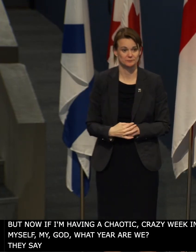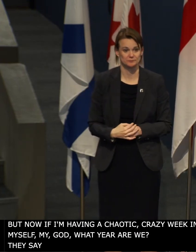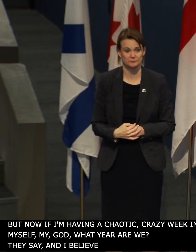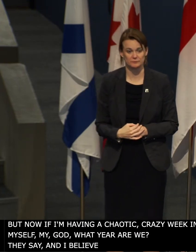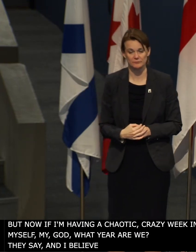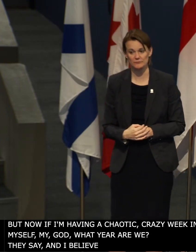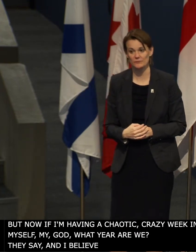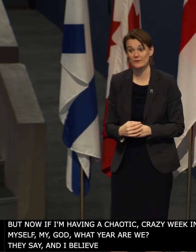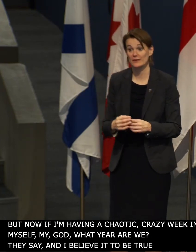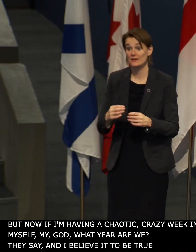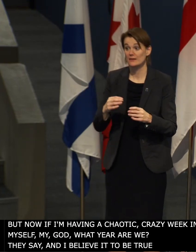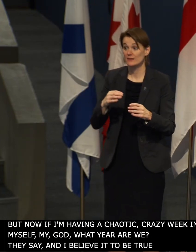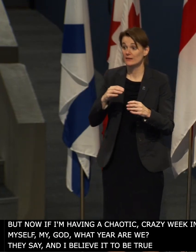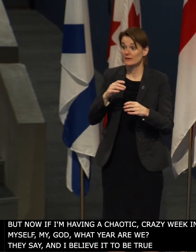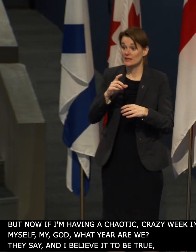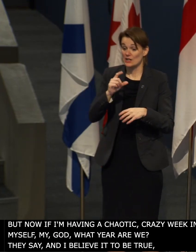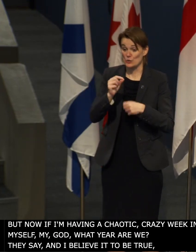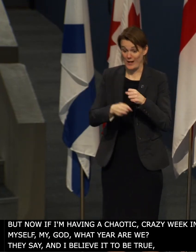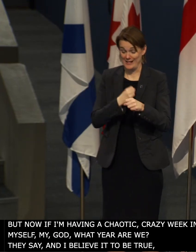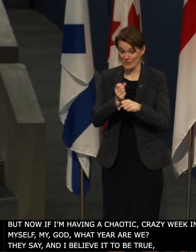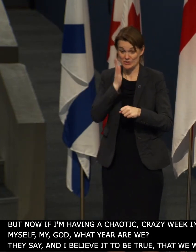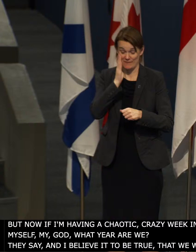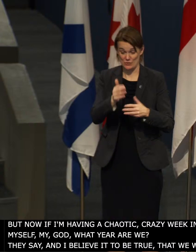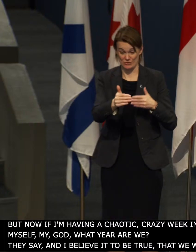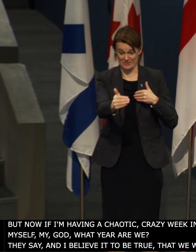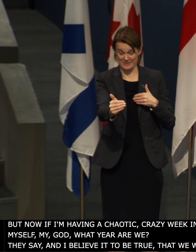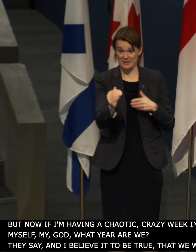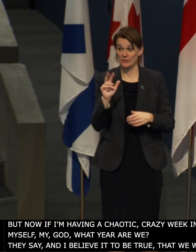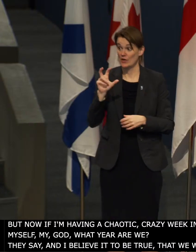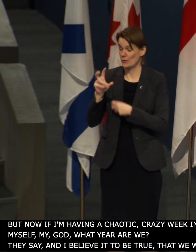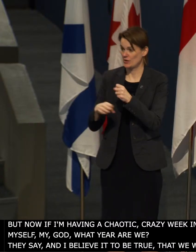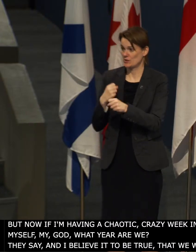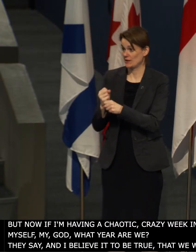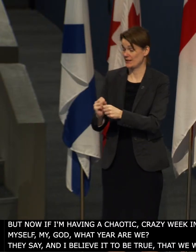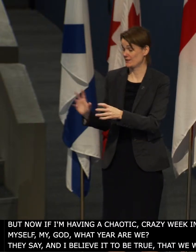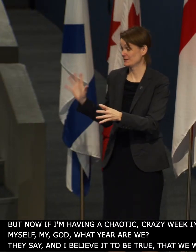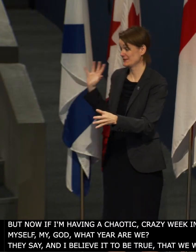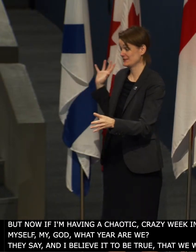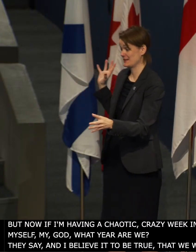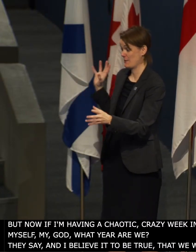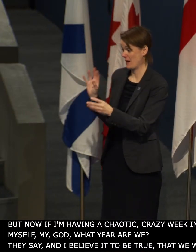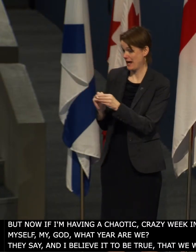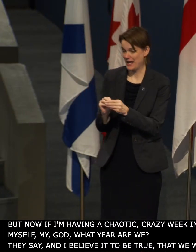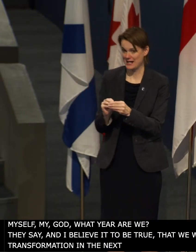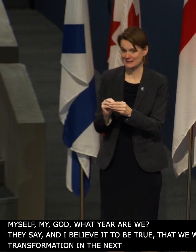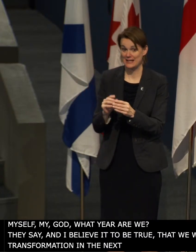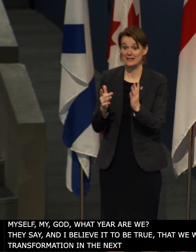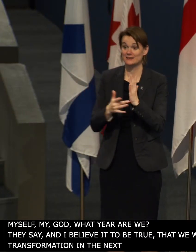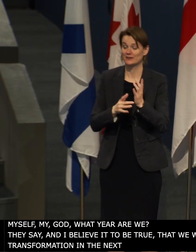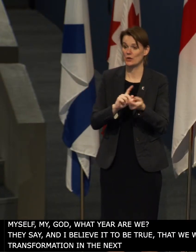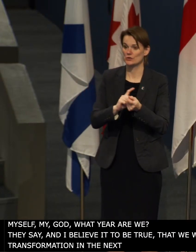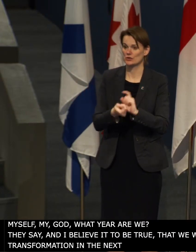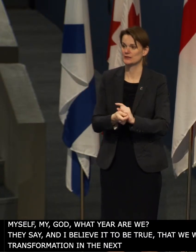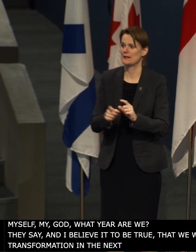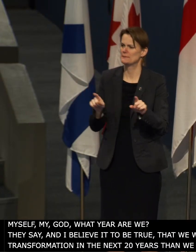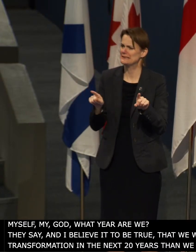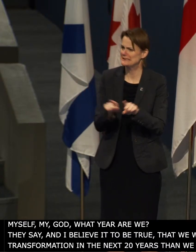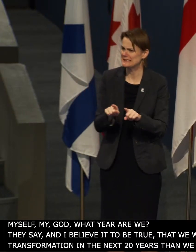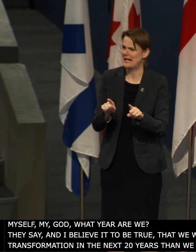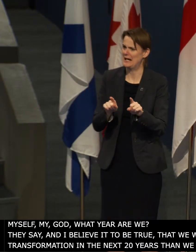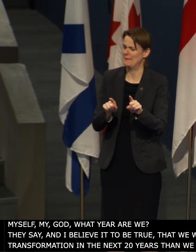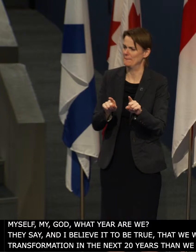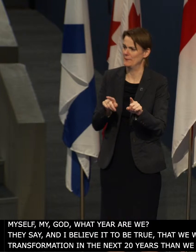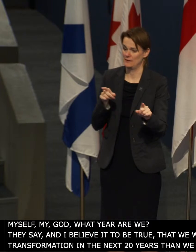more technological change and transformation in the next 20 years than we've experienced in the past